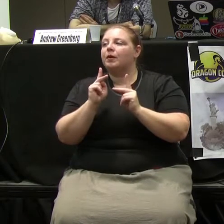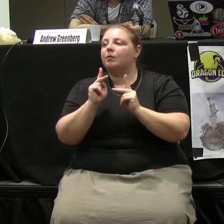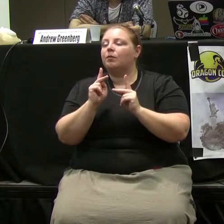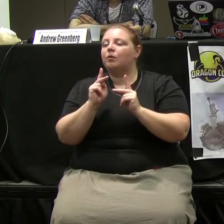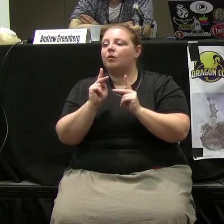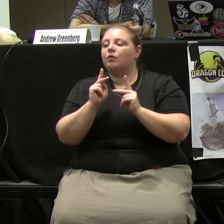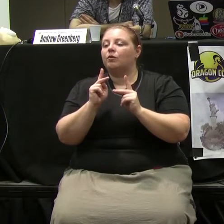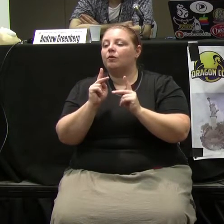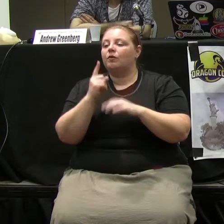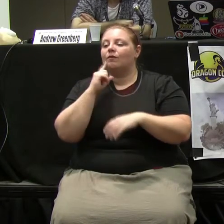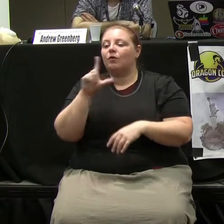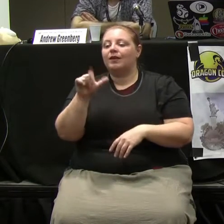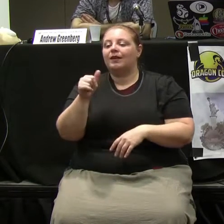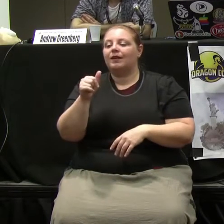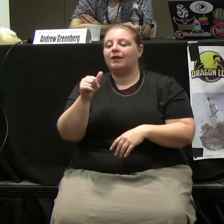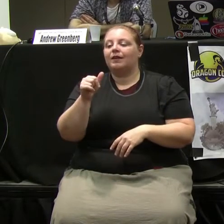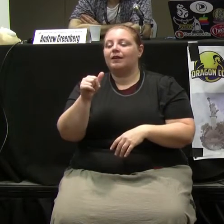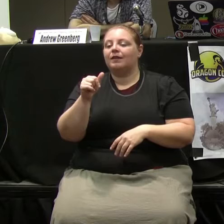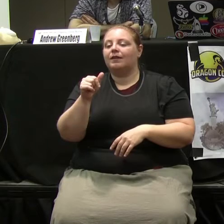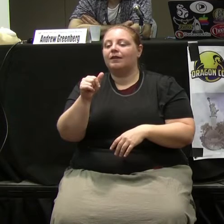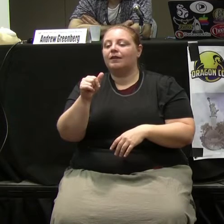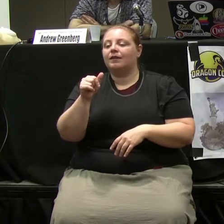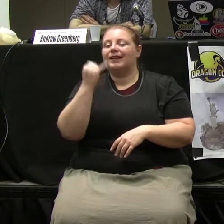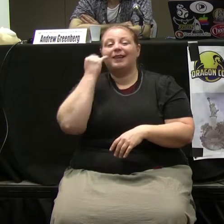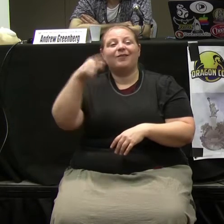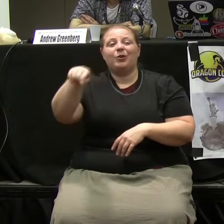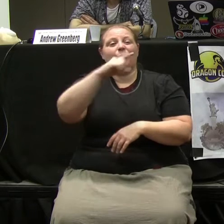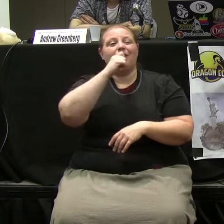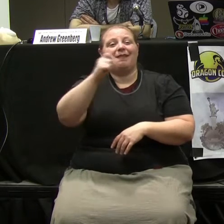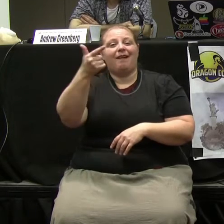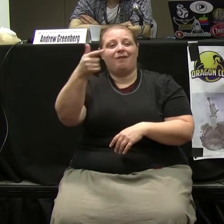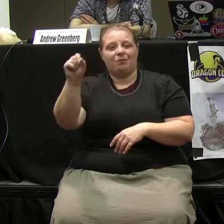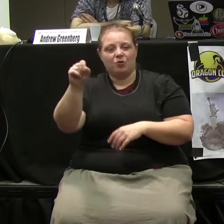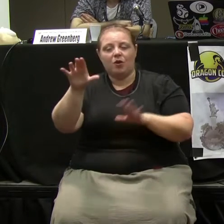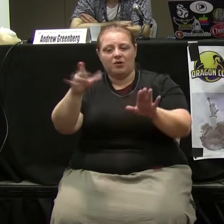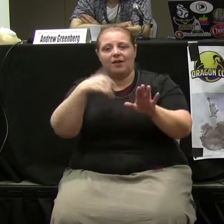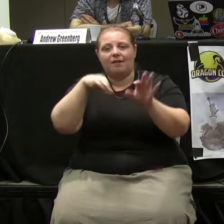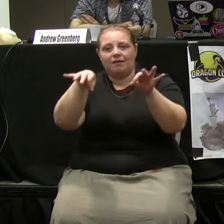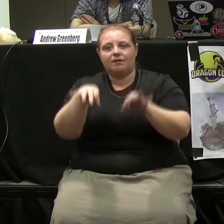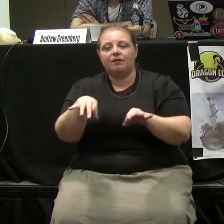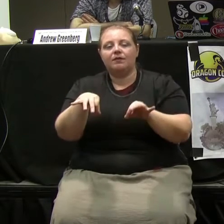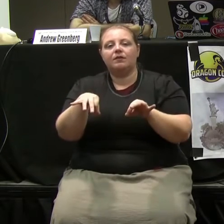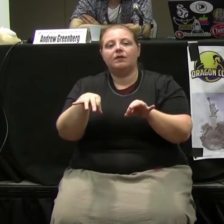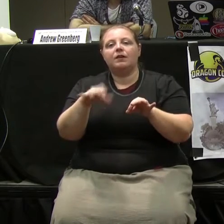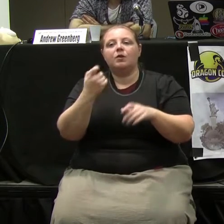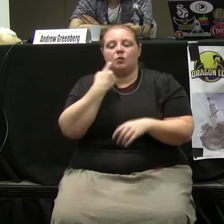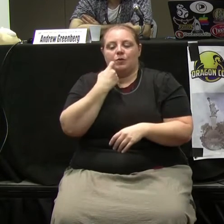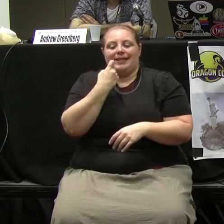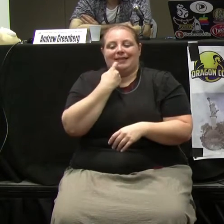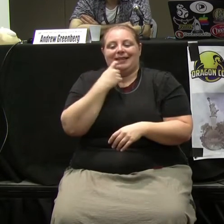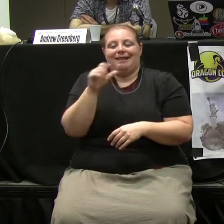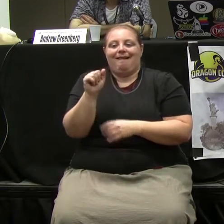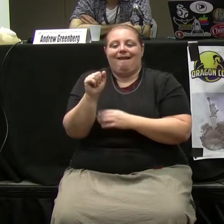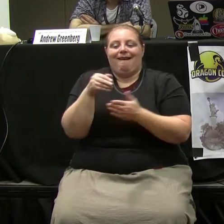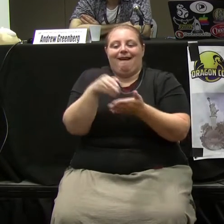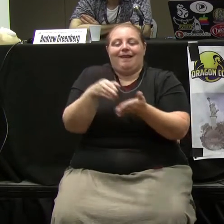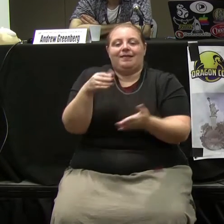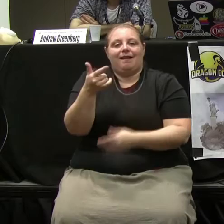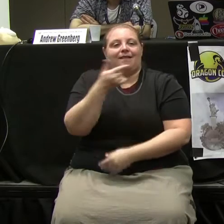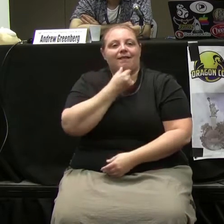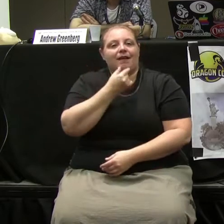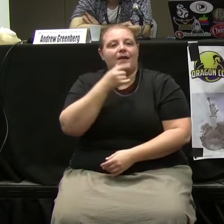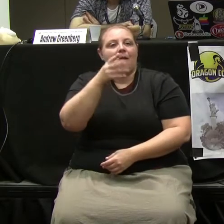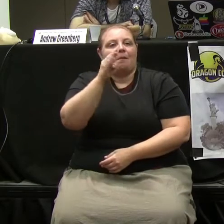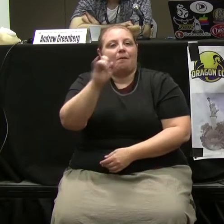RFRA legislation came in Georgia. Those of you who aren't Georgians, this was the last anti-gay bill to show up before the legislature passed legislature. The